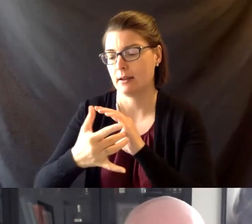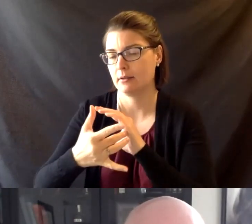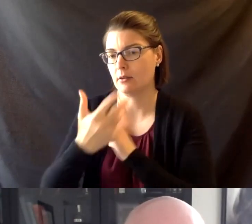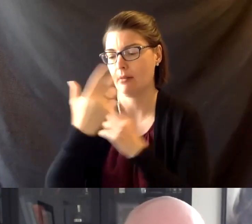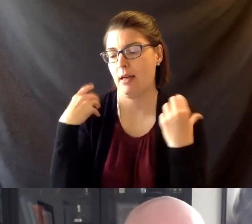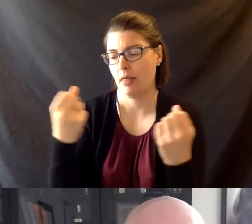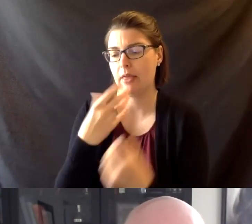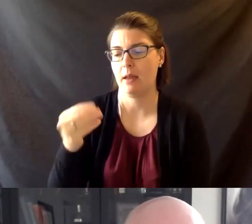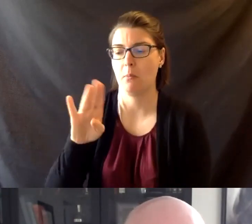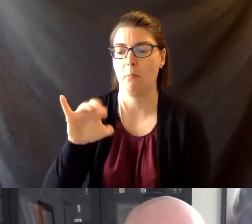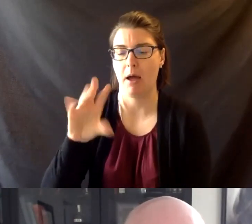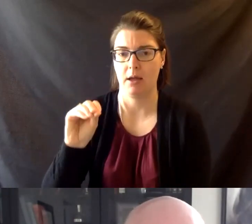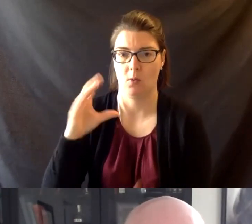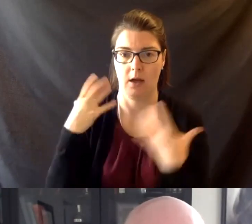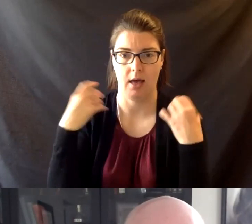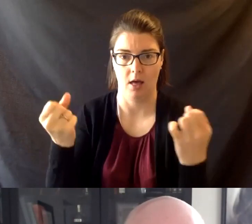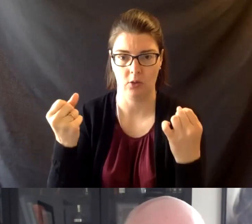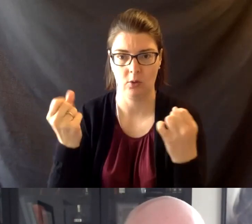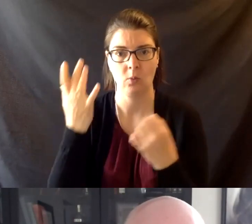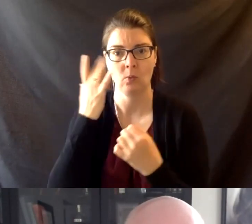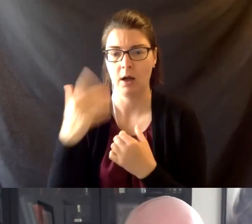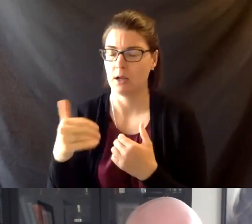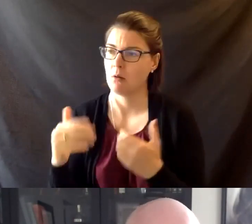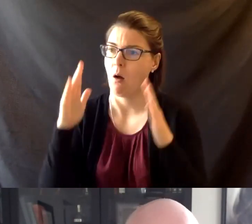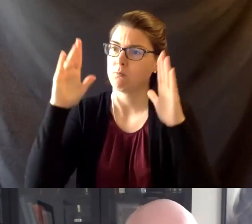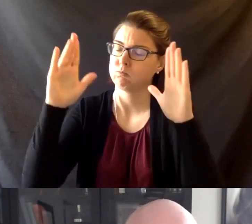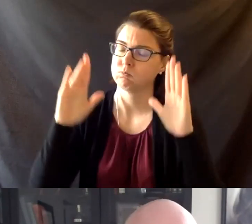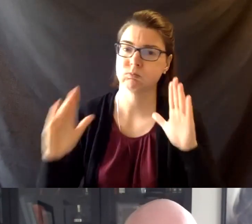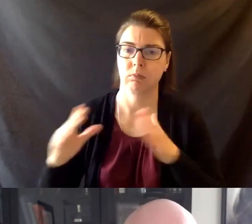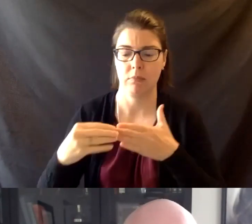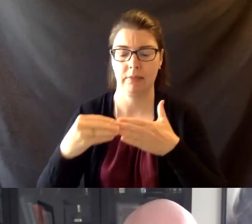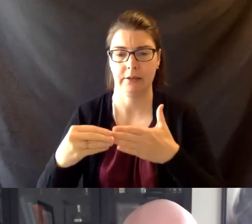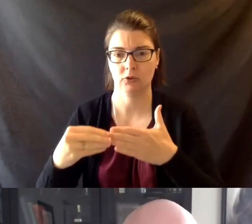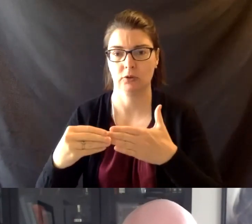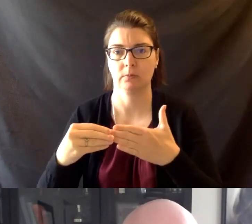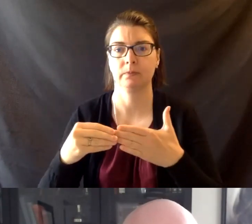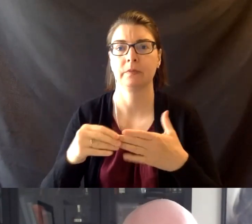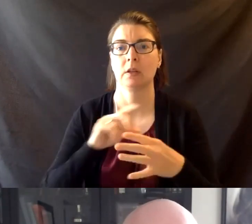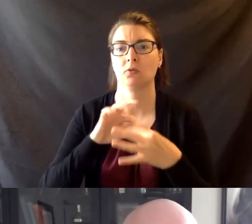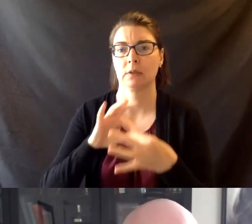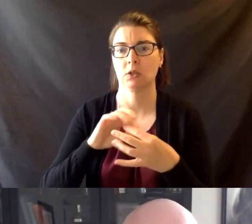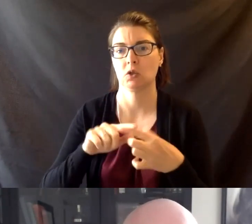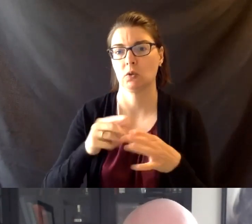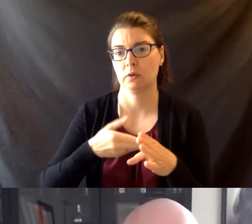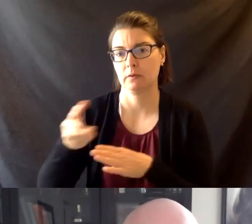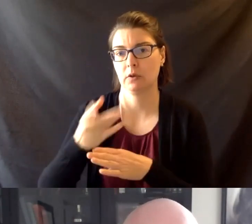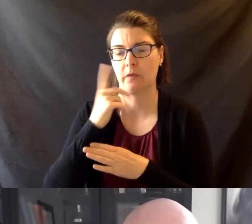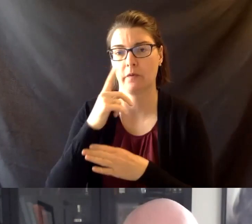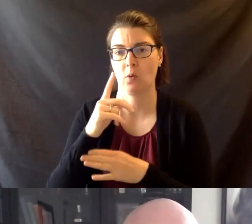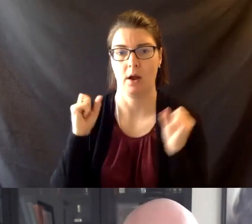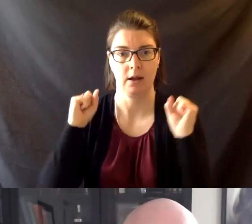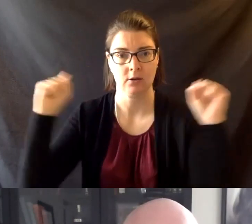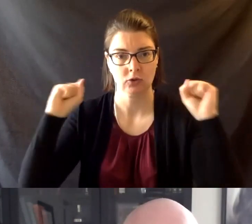cluster as a reflection of his outstanding leadership in and contribution to the field of